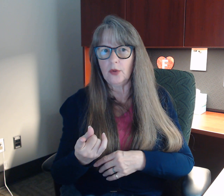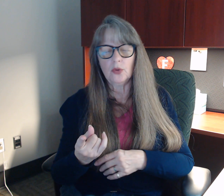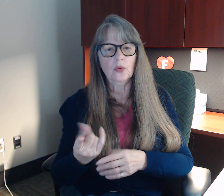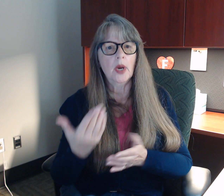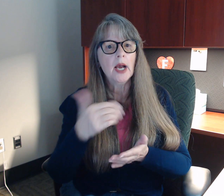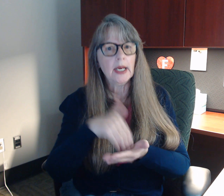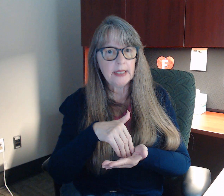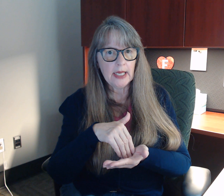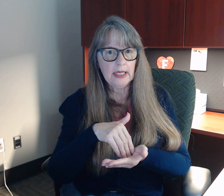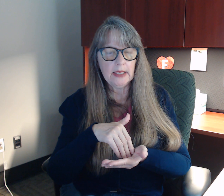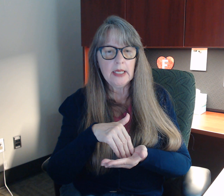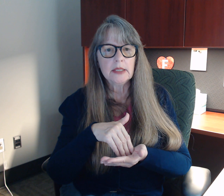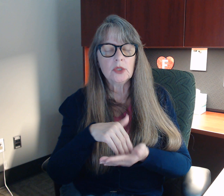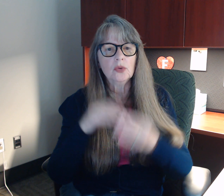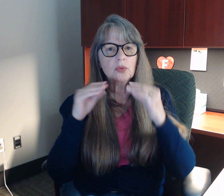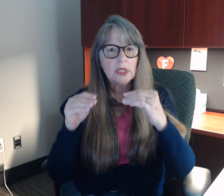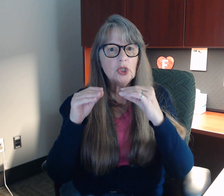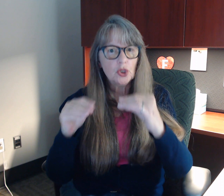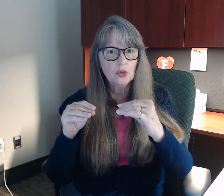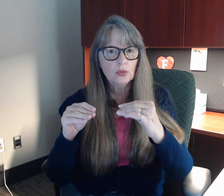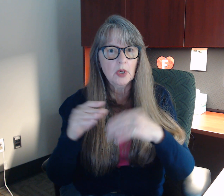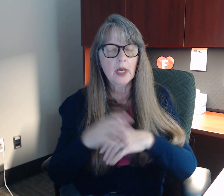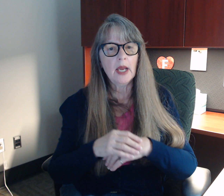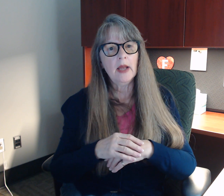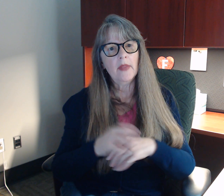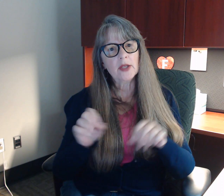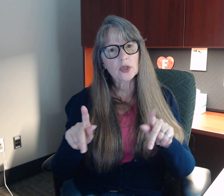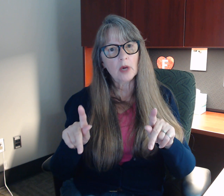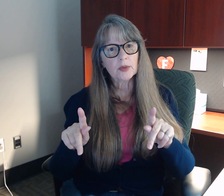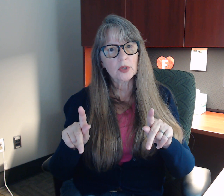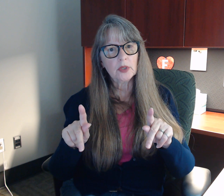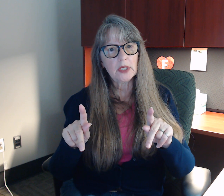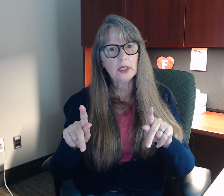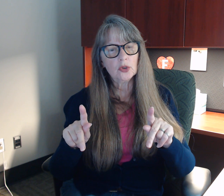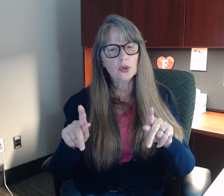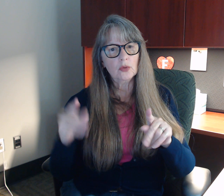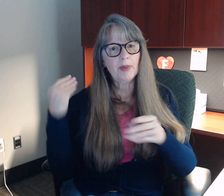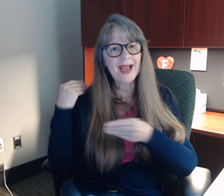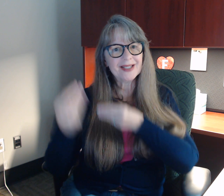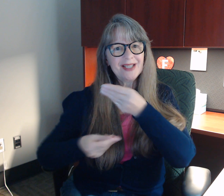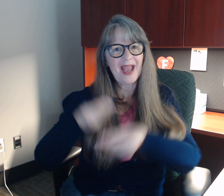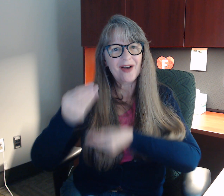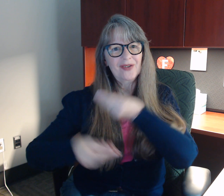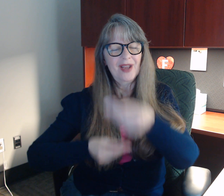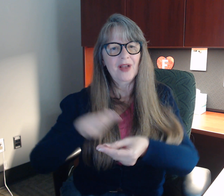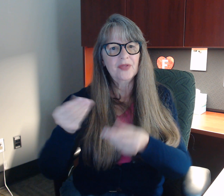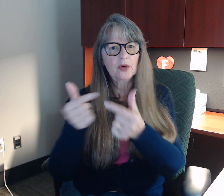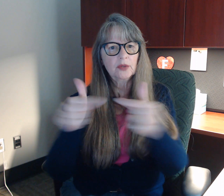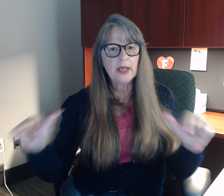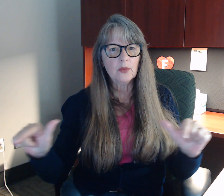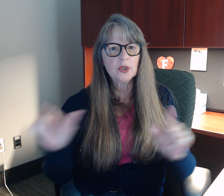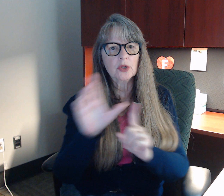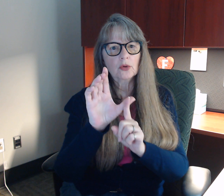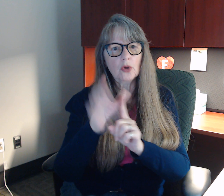you again, to teach you, and that's an opportunity to pass down their language and their